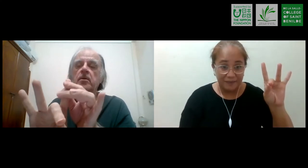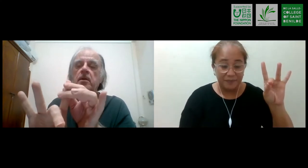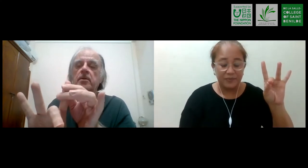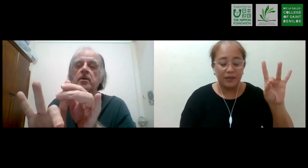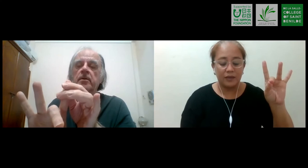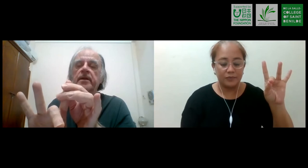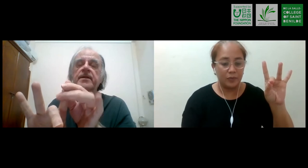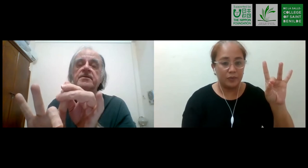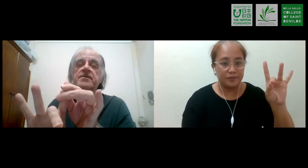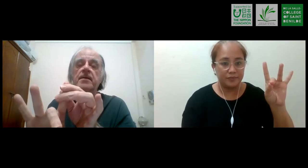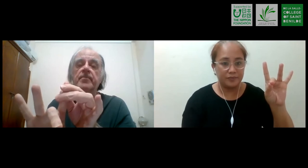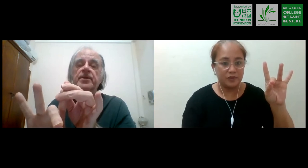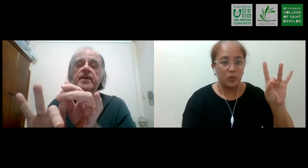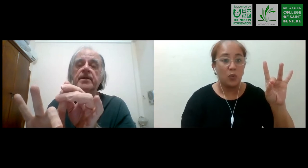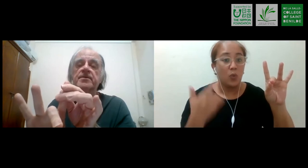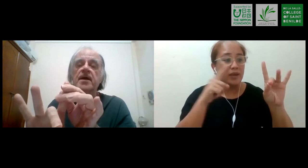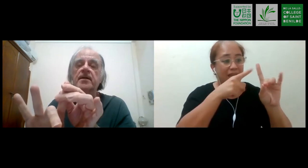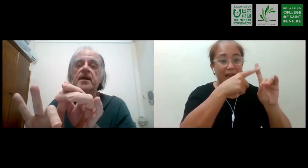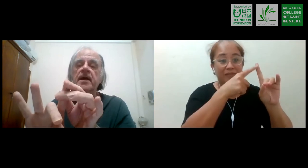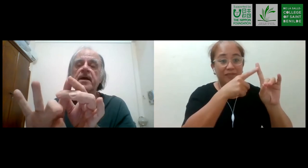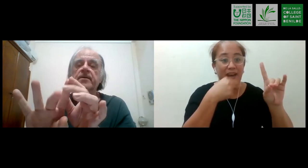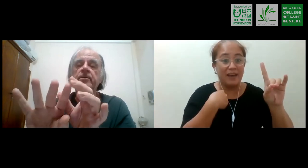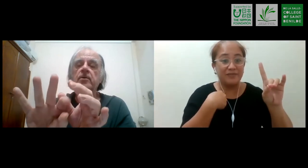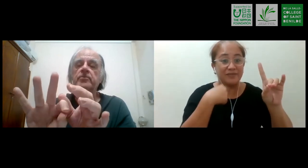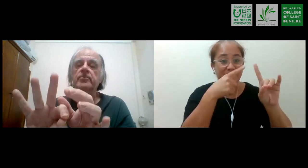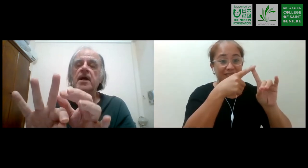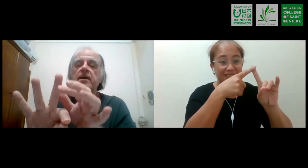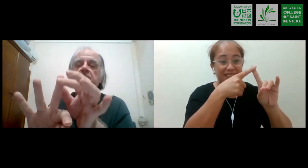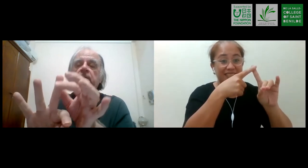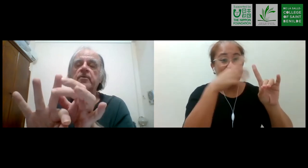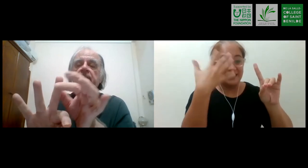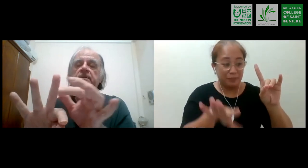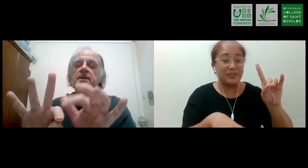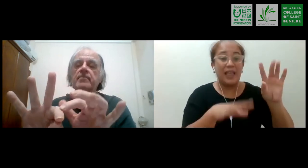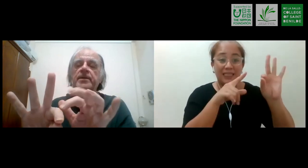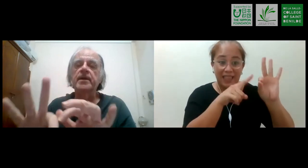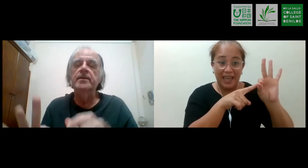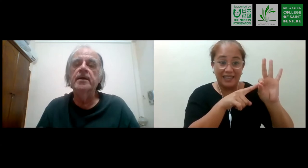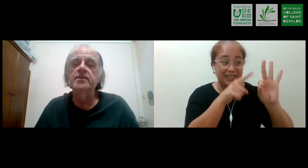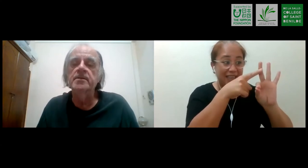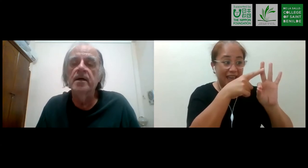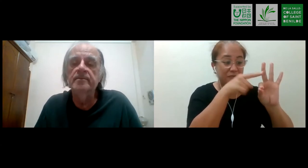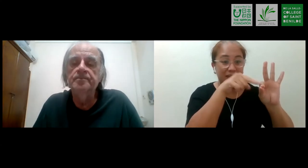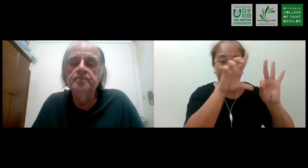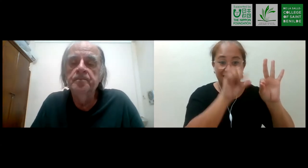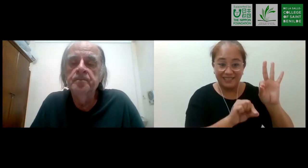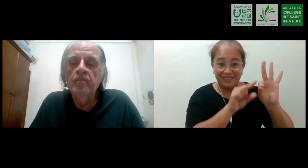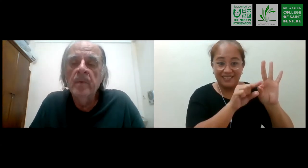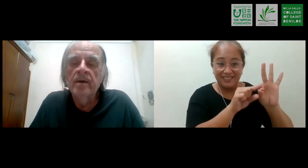because the index is up, but the mid is not. And then you go to 9 where the mid is up, but the index is not.